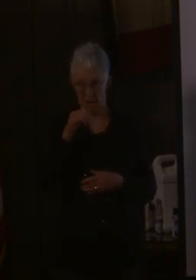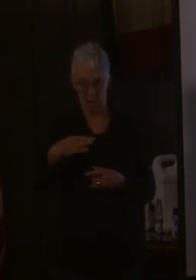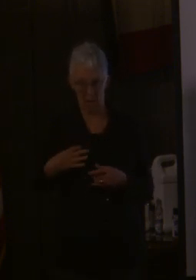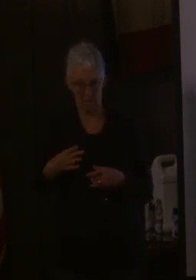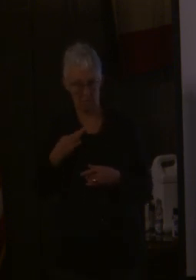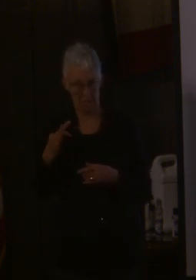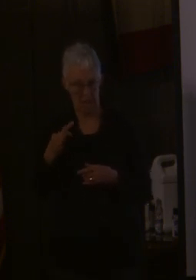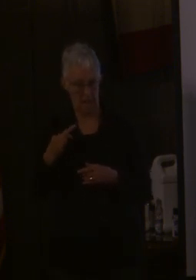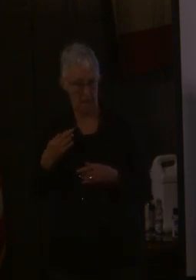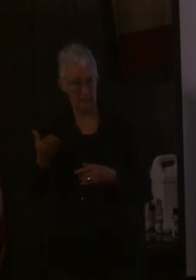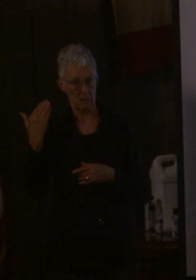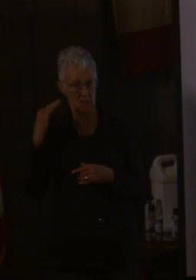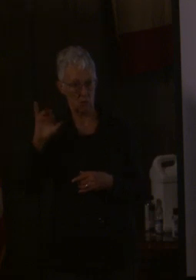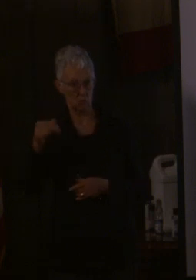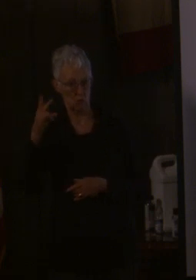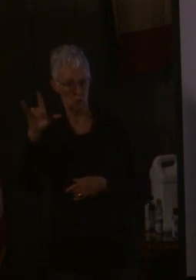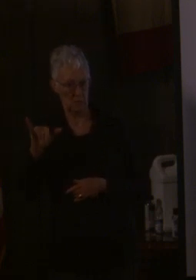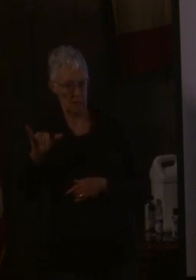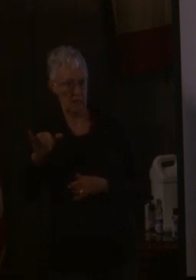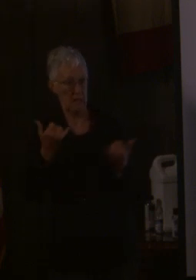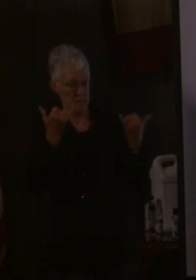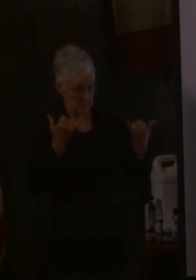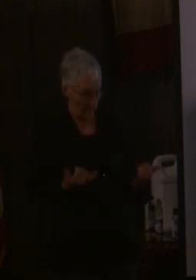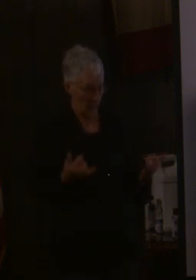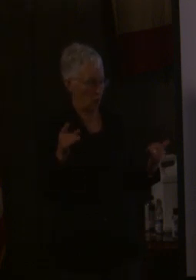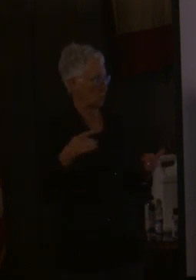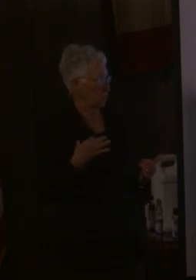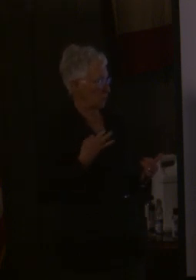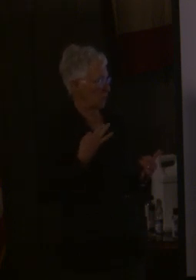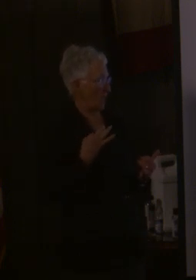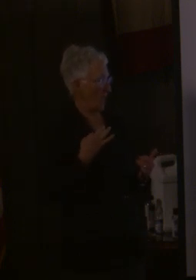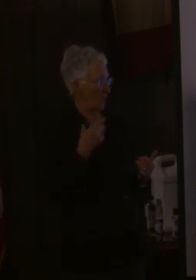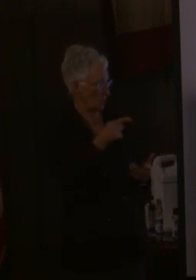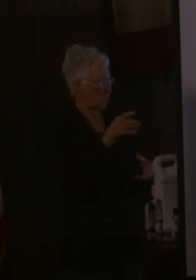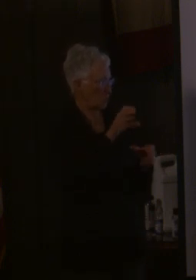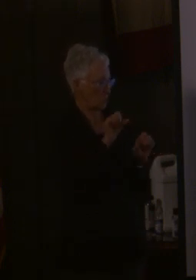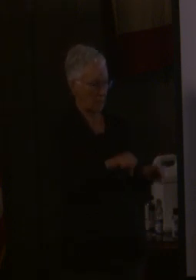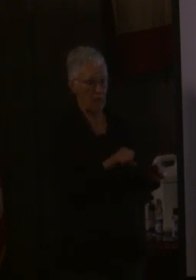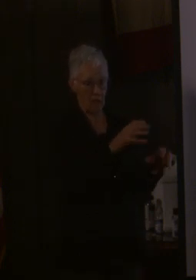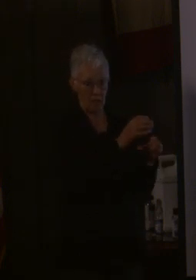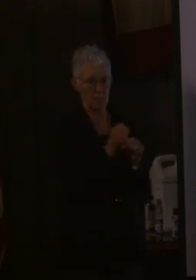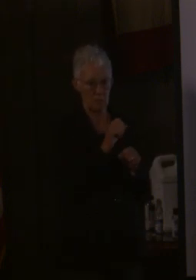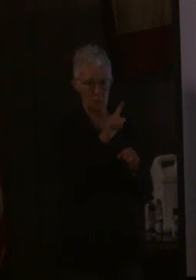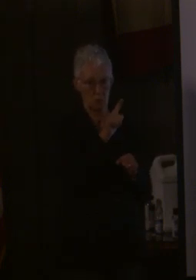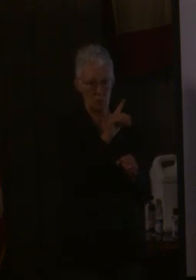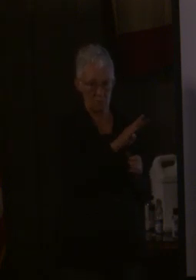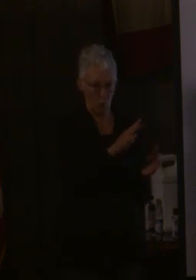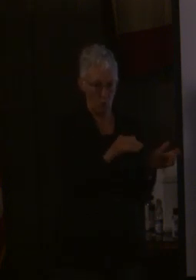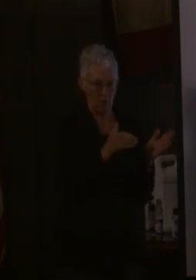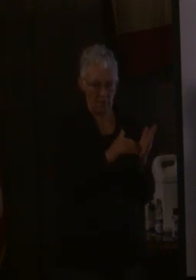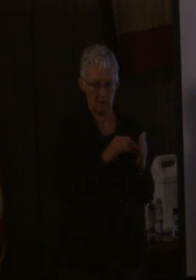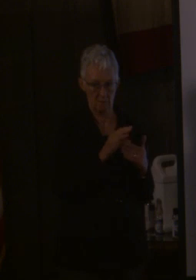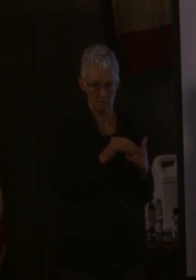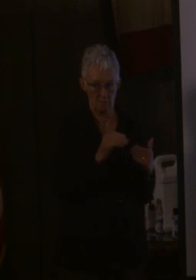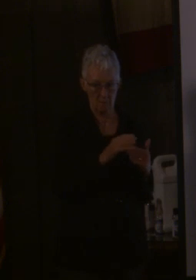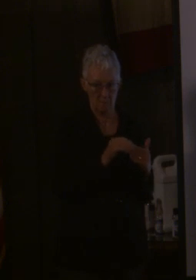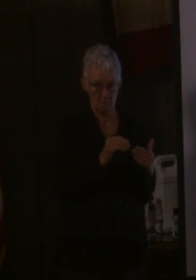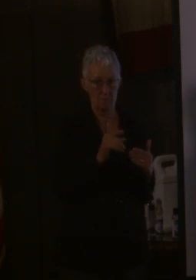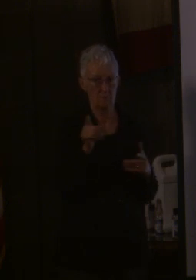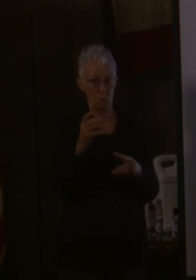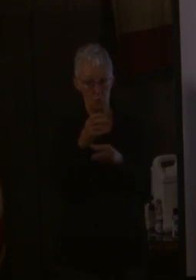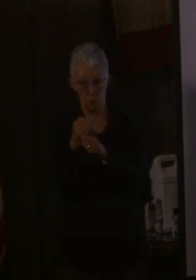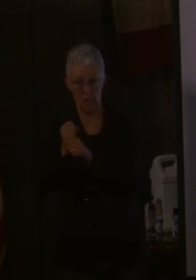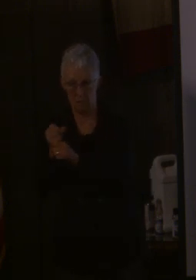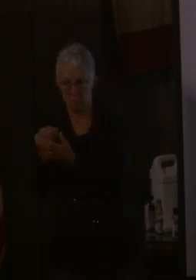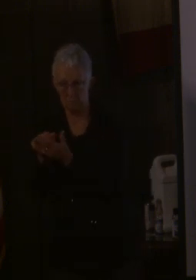and you are applying now as a restaurant and bar, you will be eligible to get $24,000. So if you received the funding